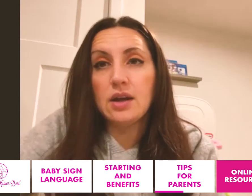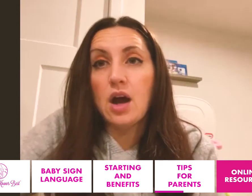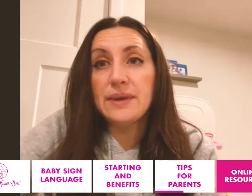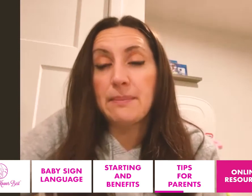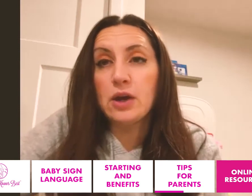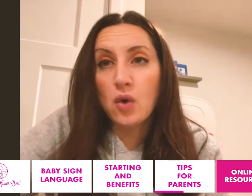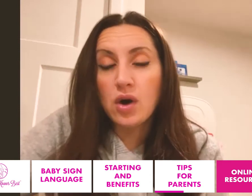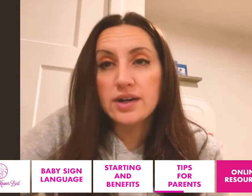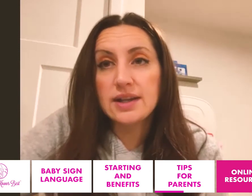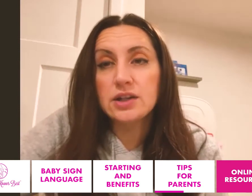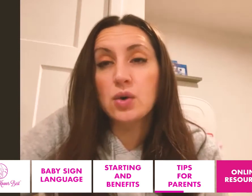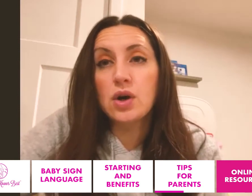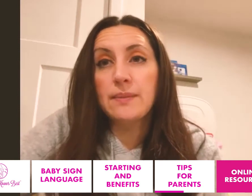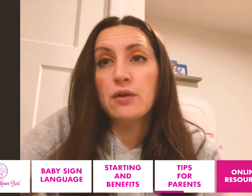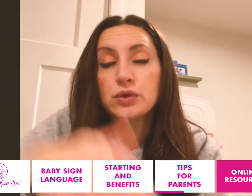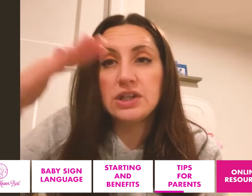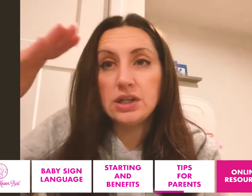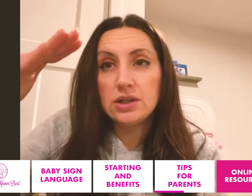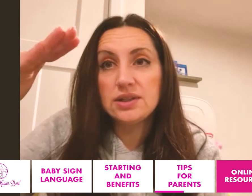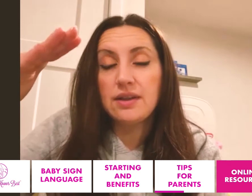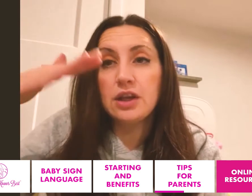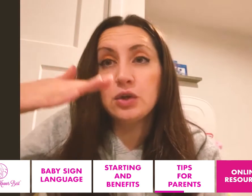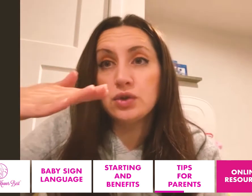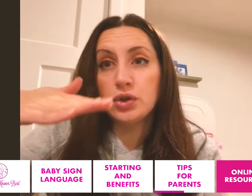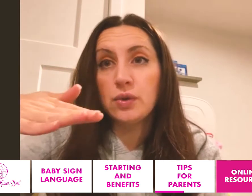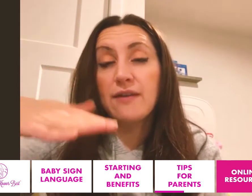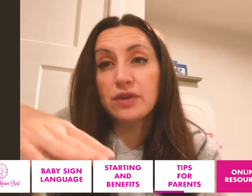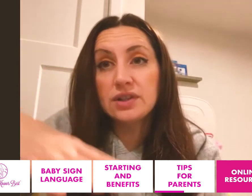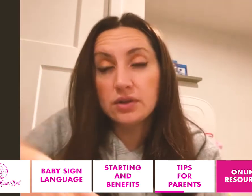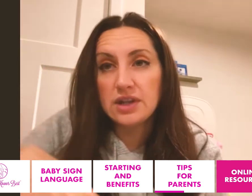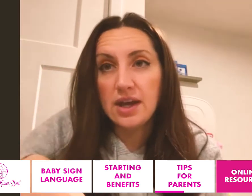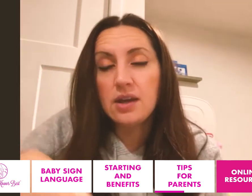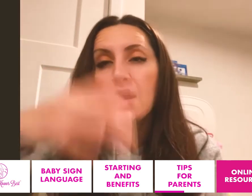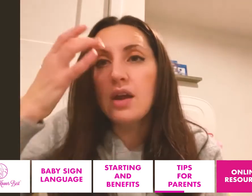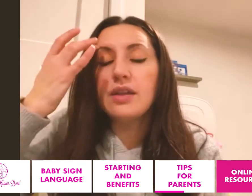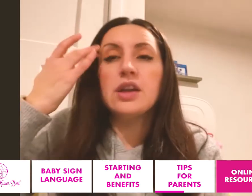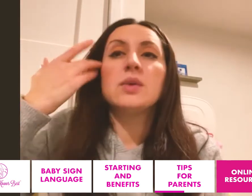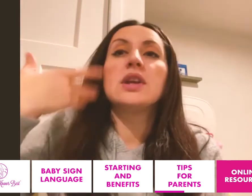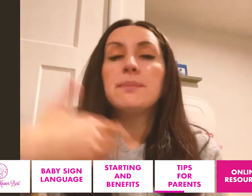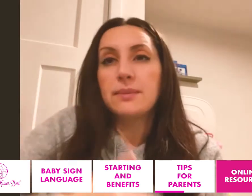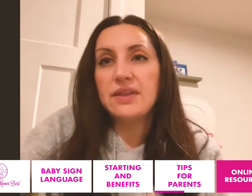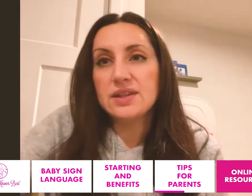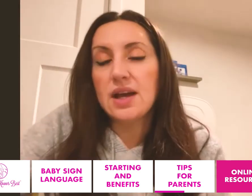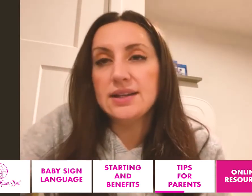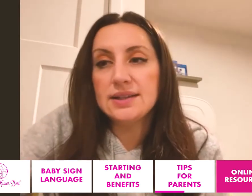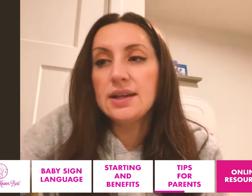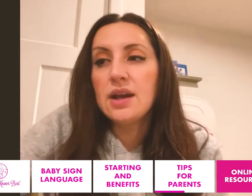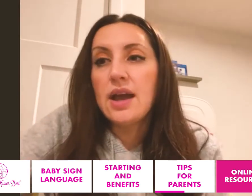In my course, I talk about routines that you do every single day that you can implement the signs in.